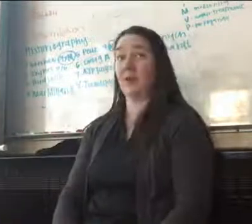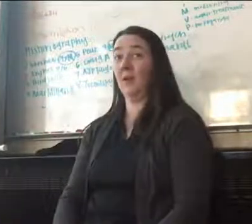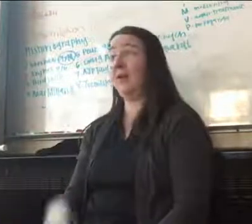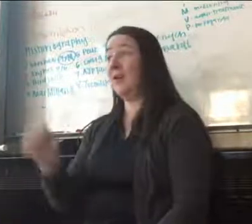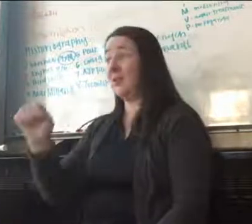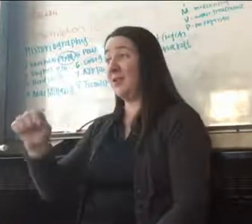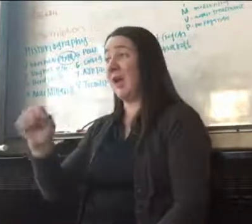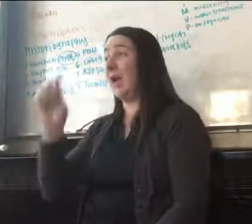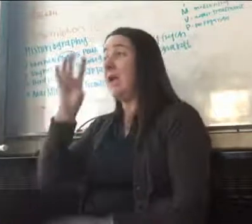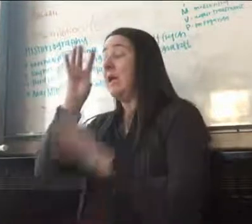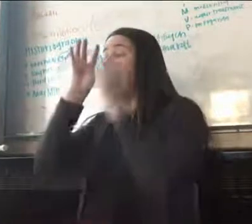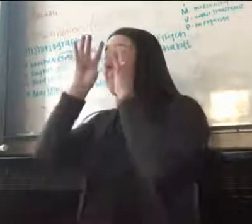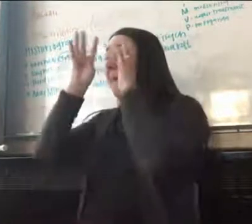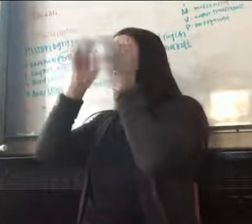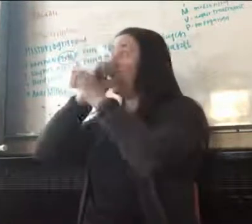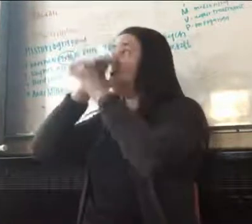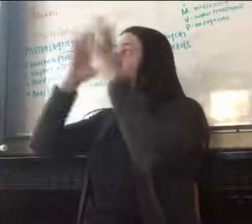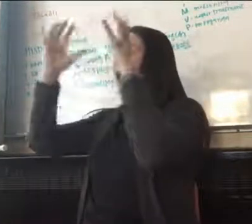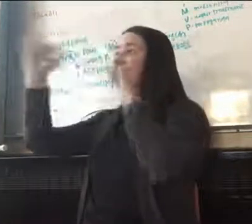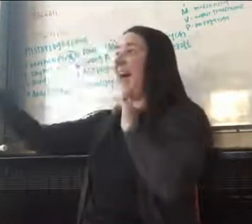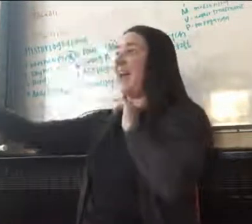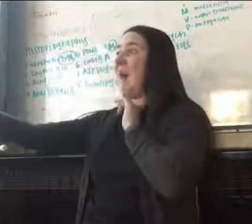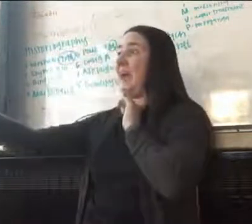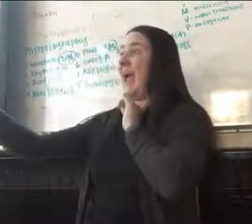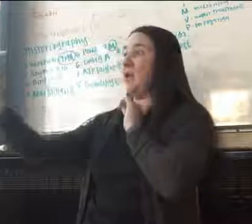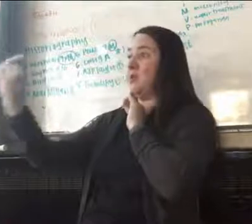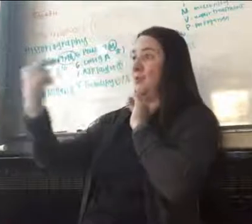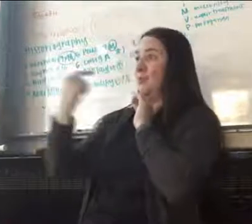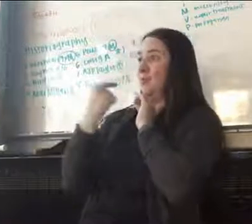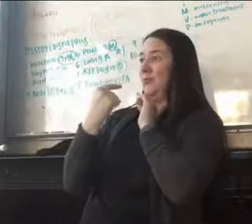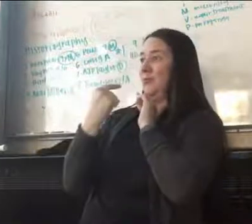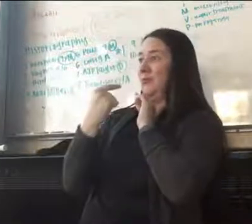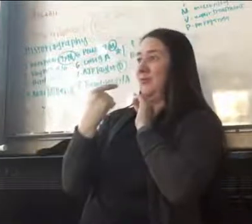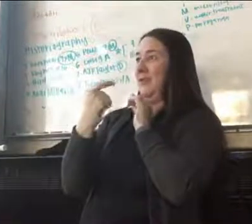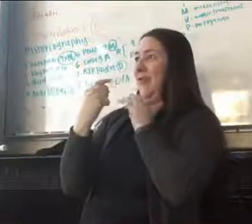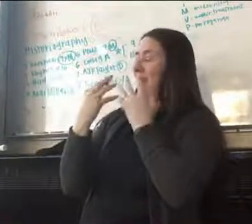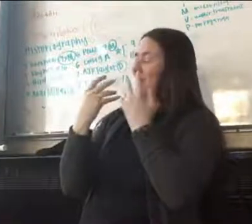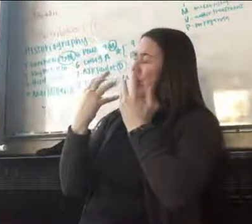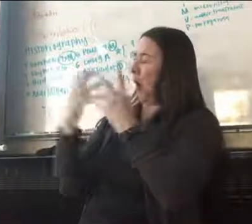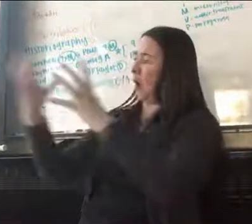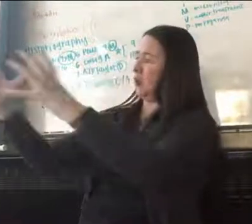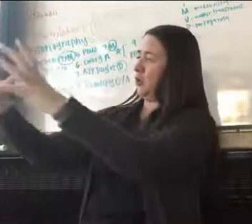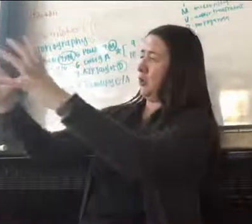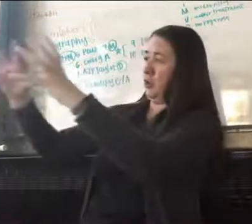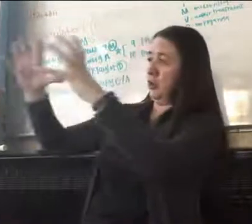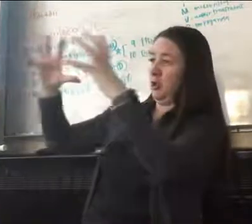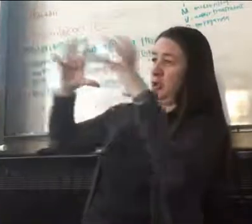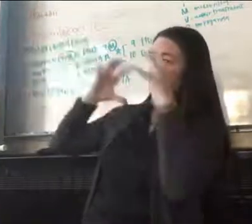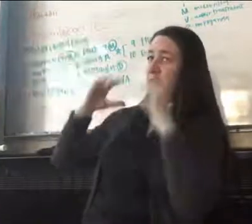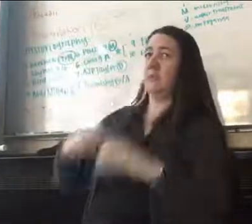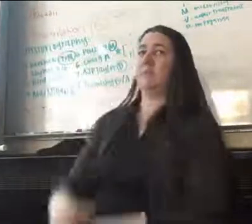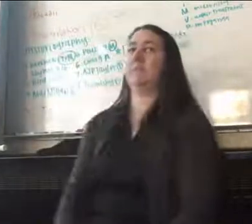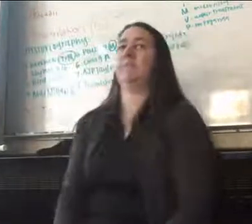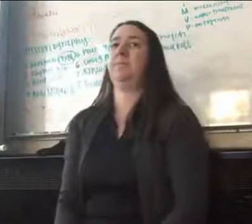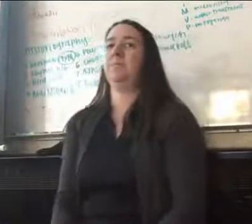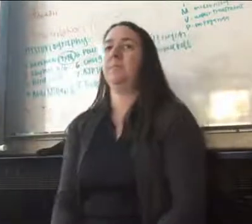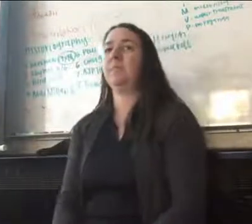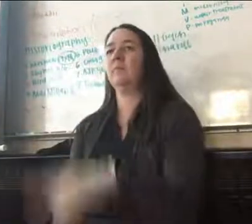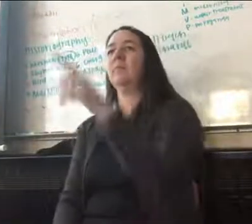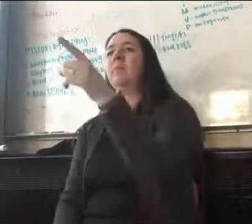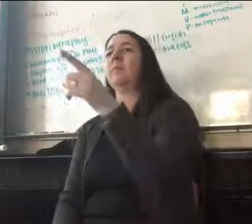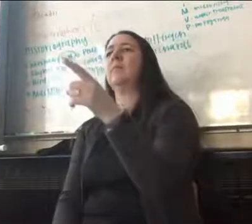So imagine that coming at you, right? So it's a huge fear tactic. It